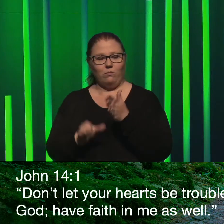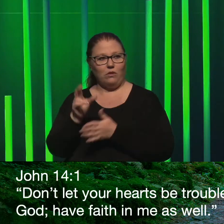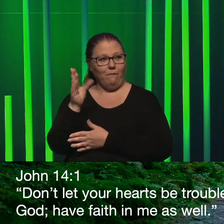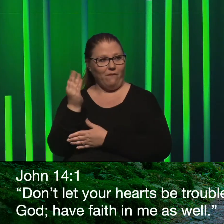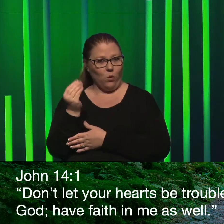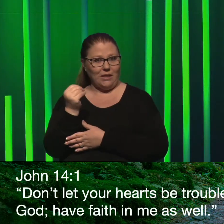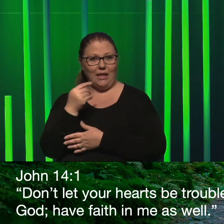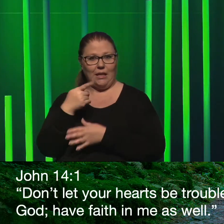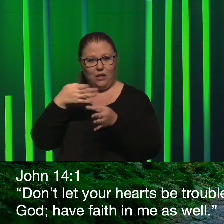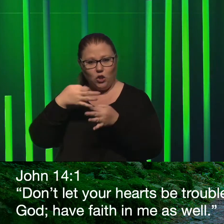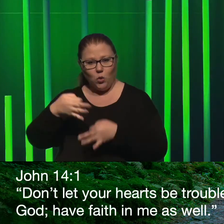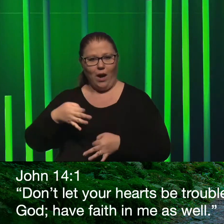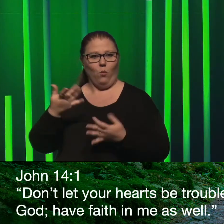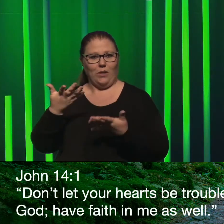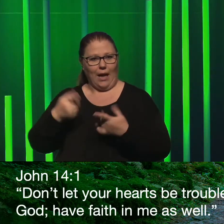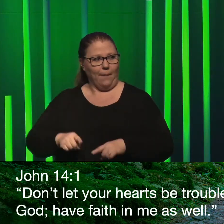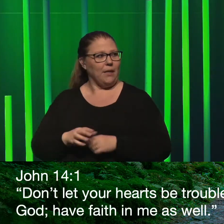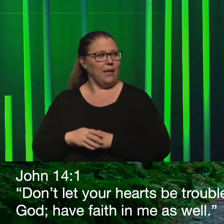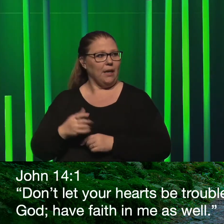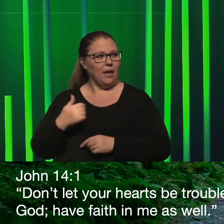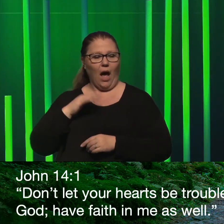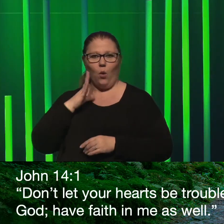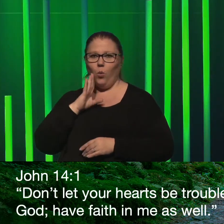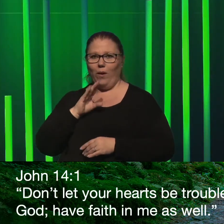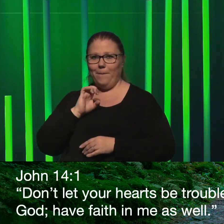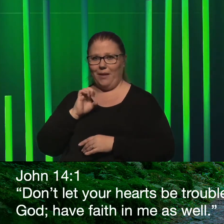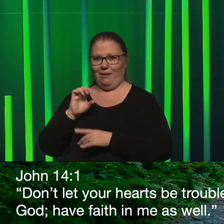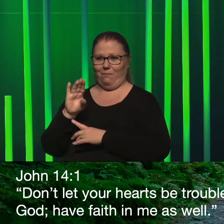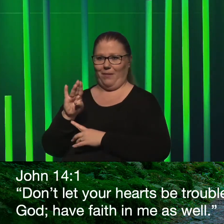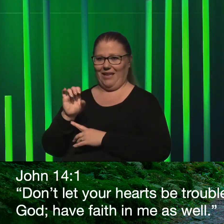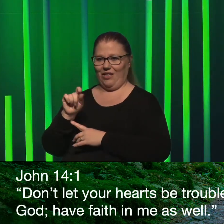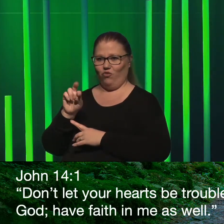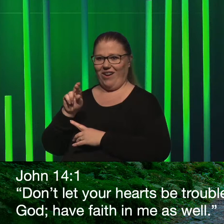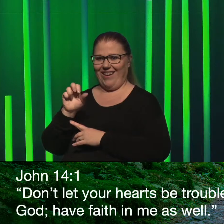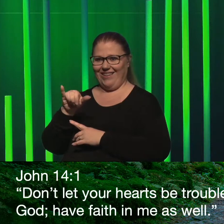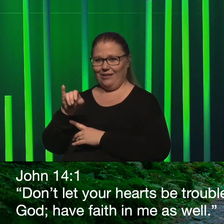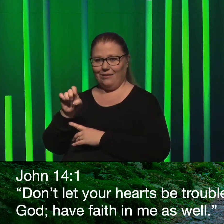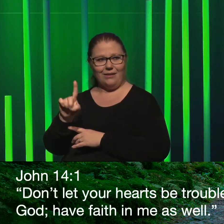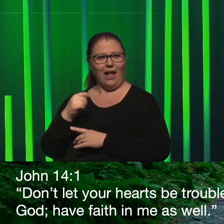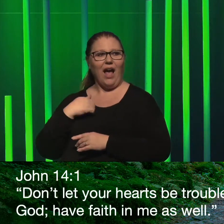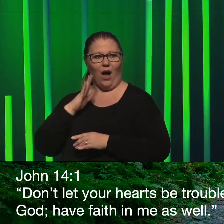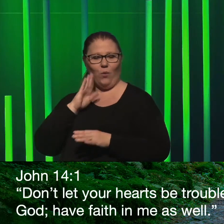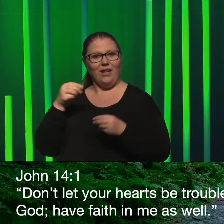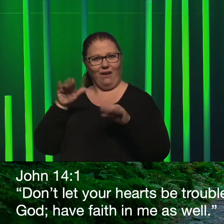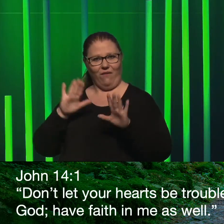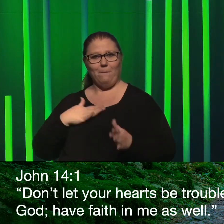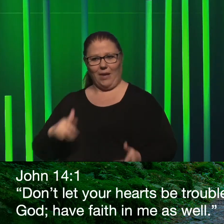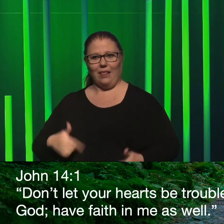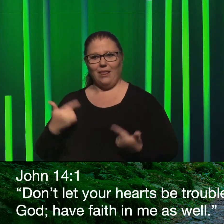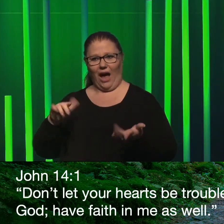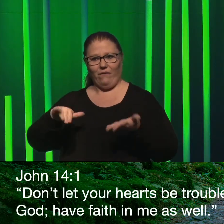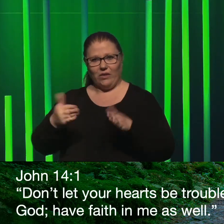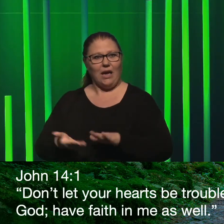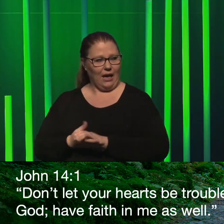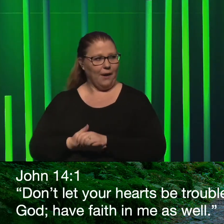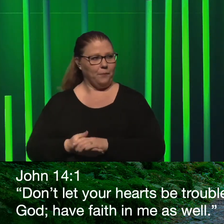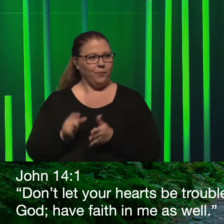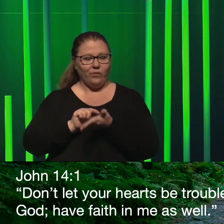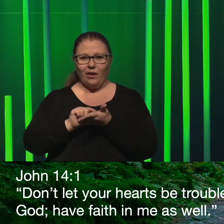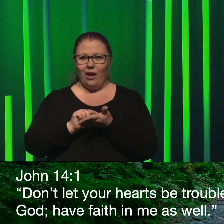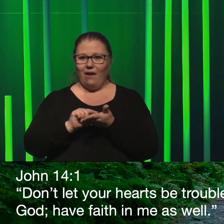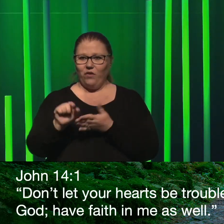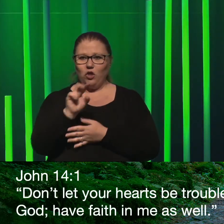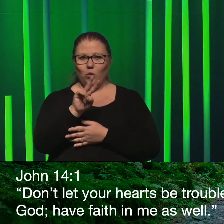describe it's happening. I'm going to be betrayed. I'm going to give my life. And in verse 27, after he